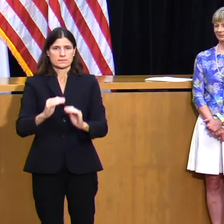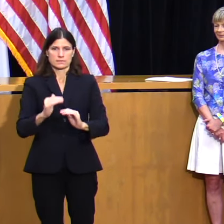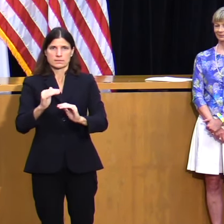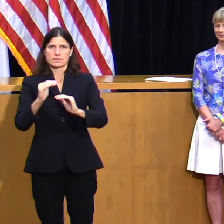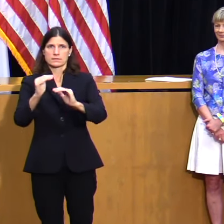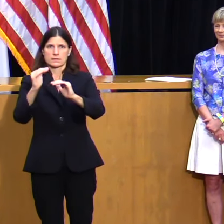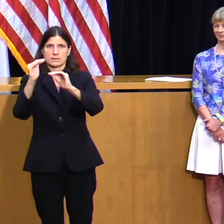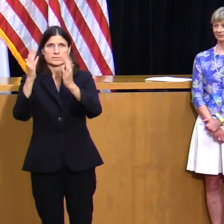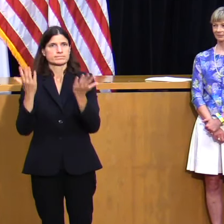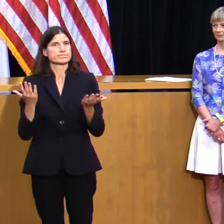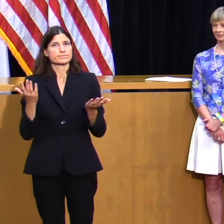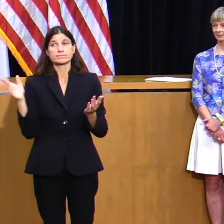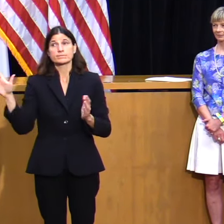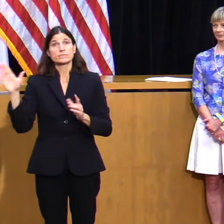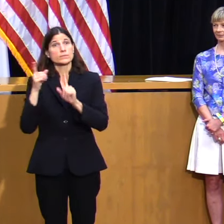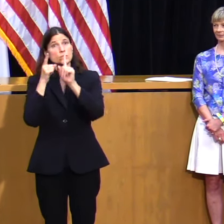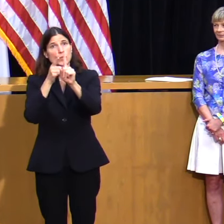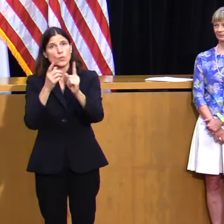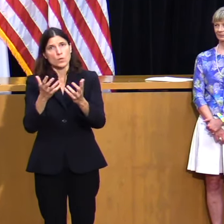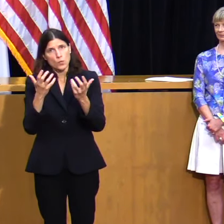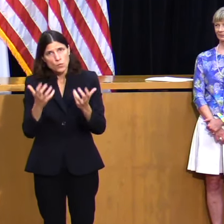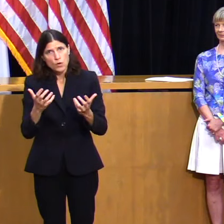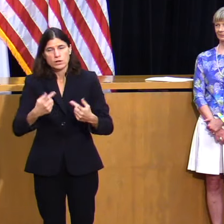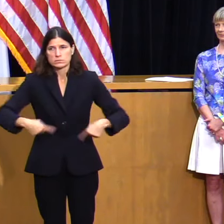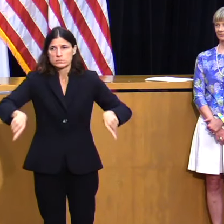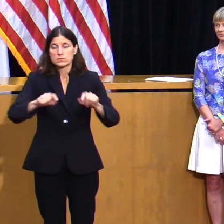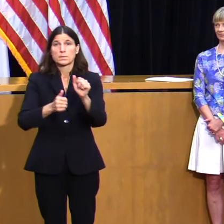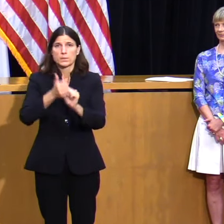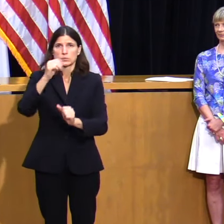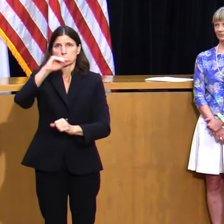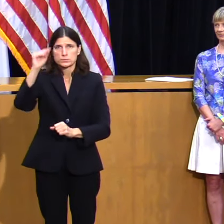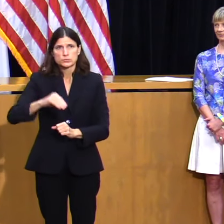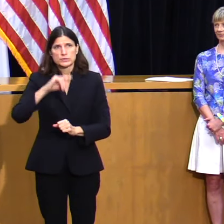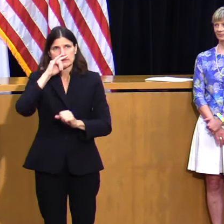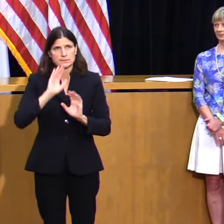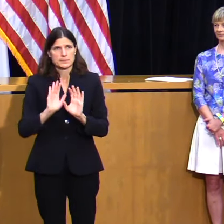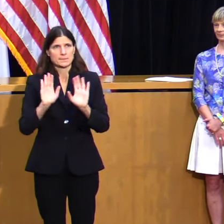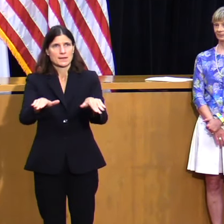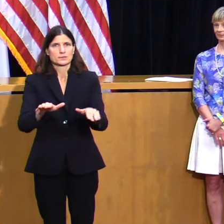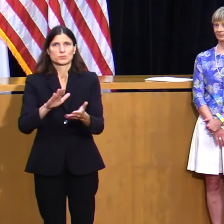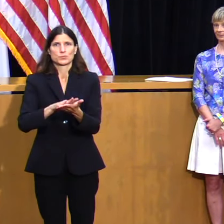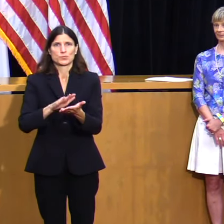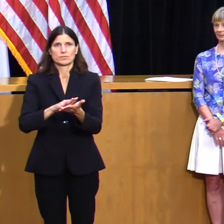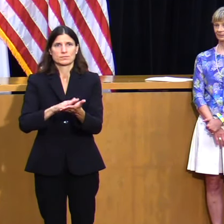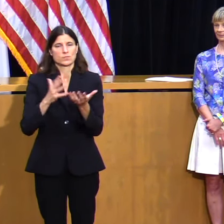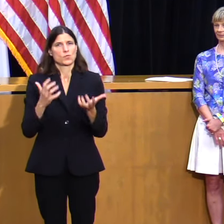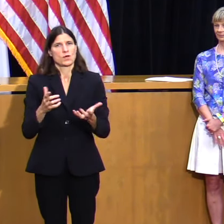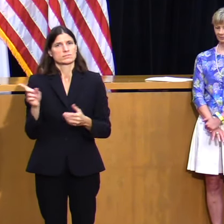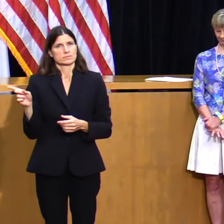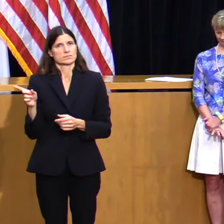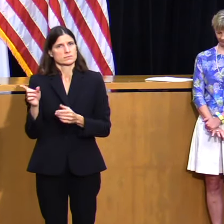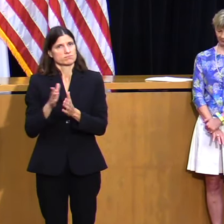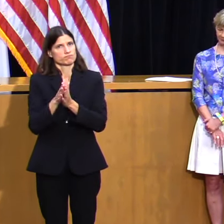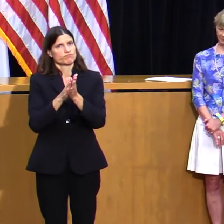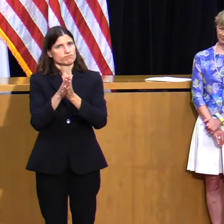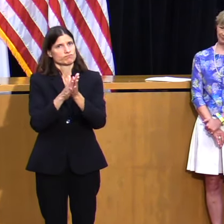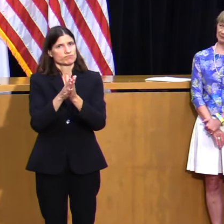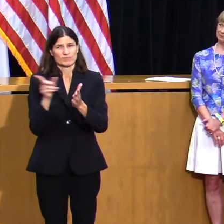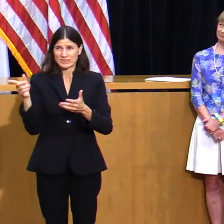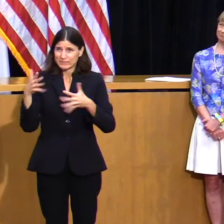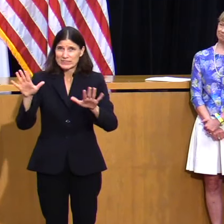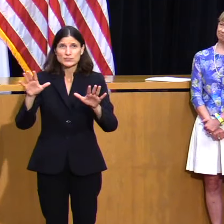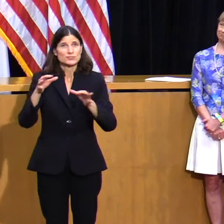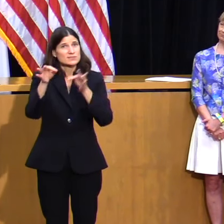being educated in a way that works for them. One of the things I said at a previous event here was teaching kids how to